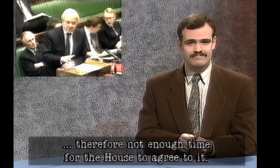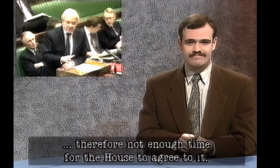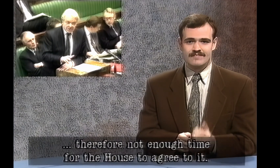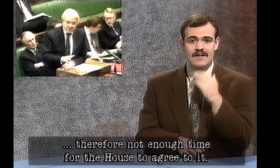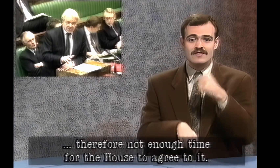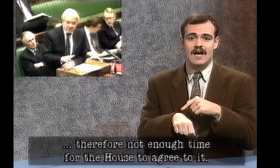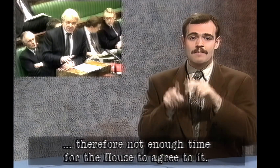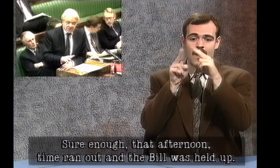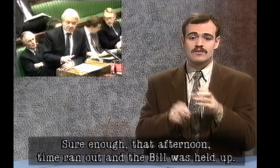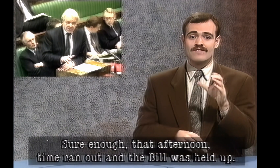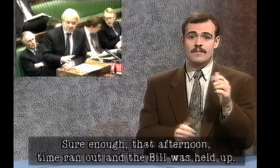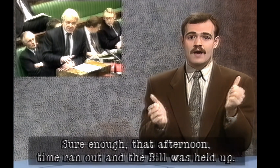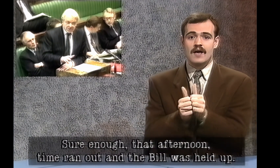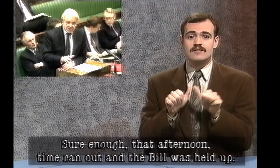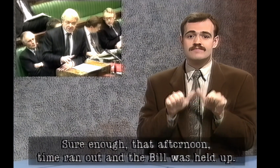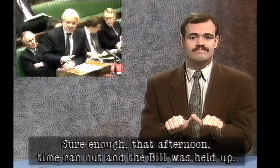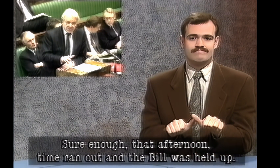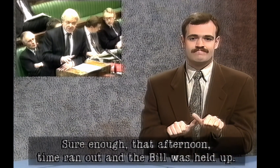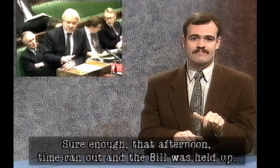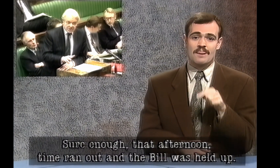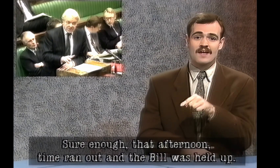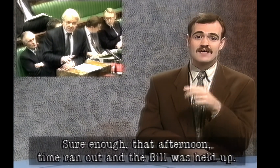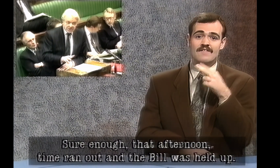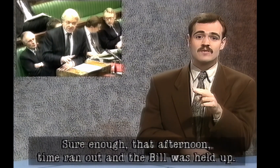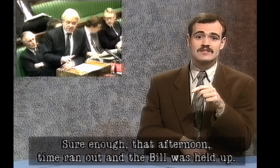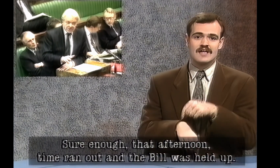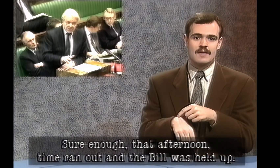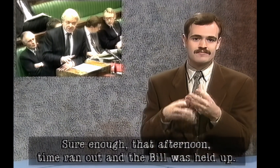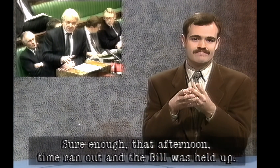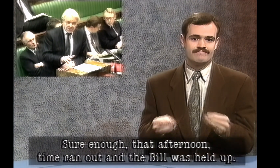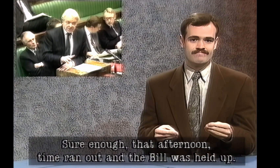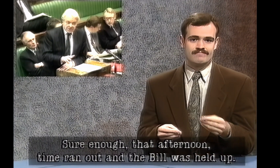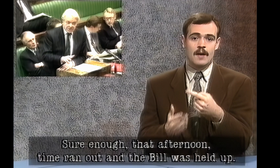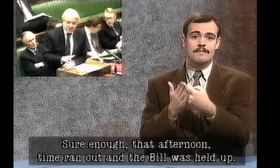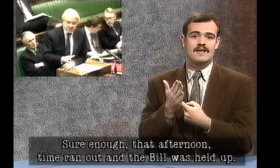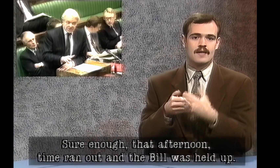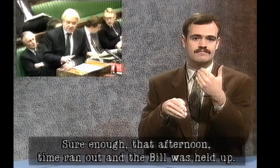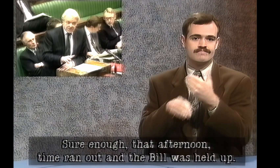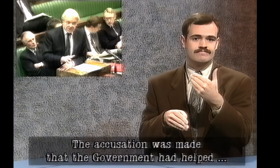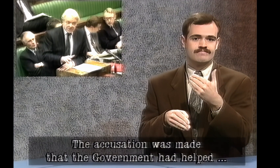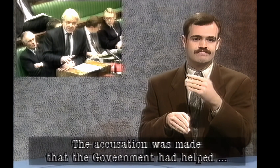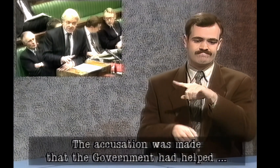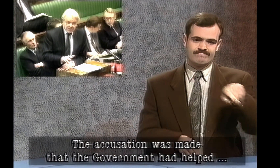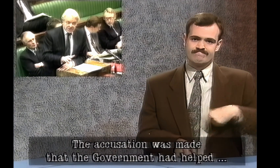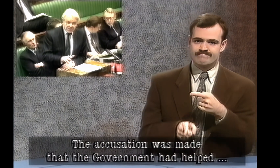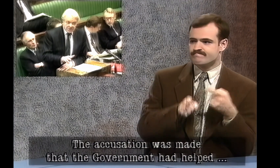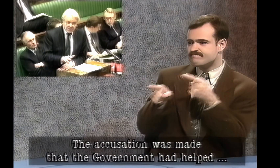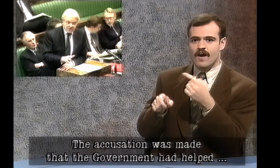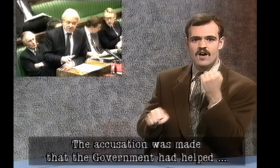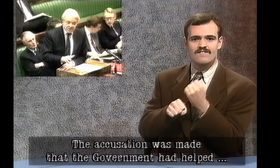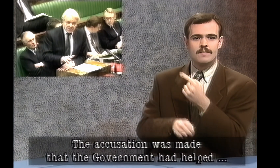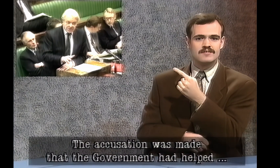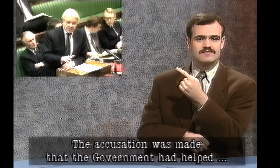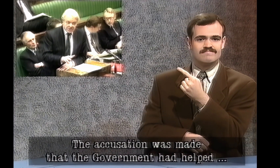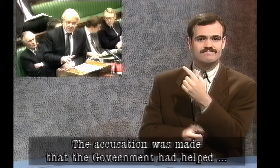House to agree to it. Sure enough, that afternoon, time ran out and the bill was held up. The accusation was made